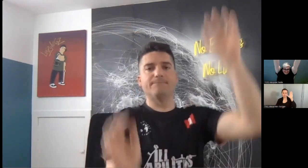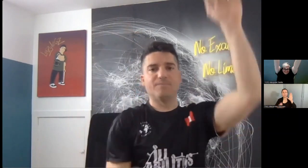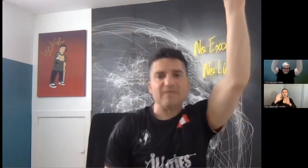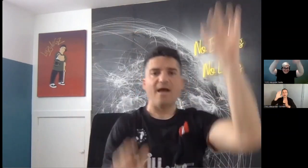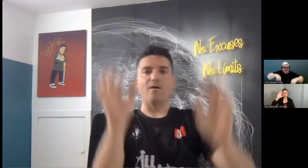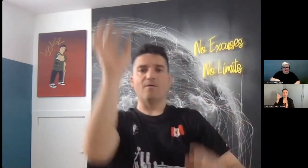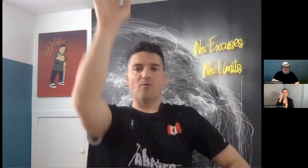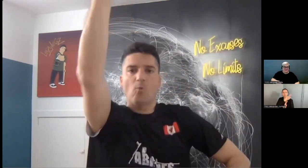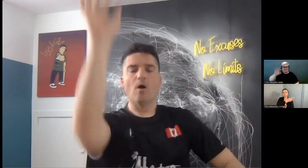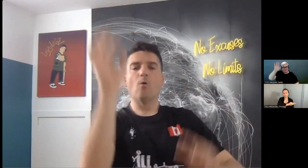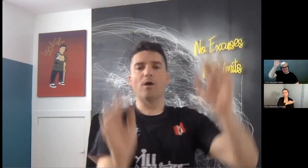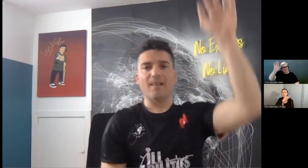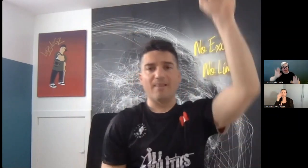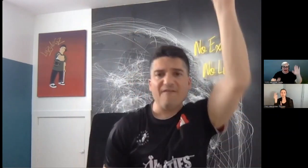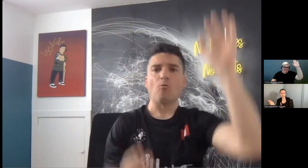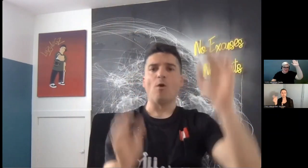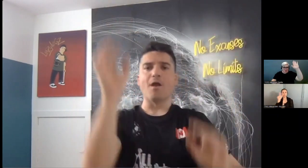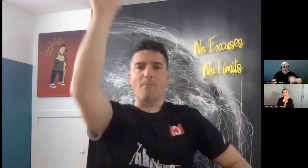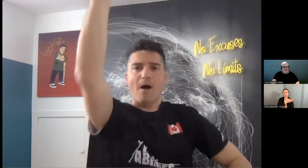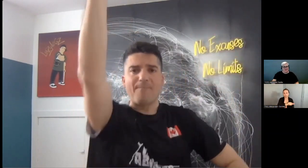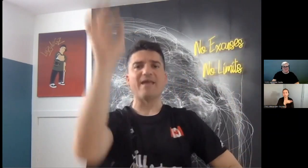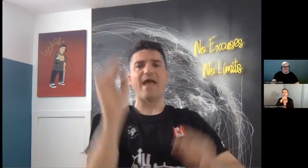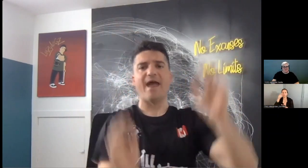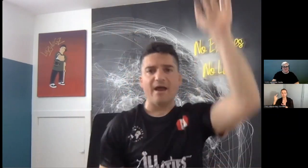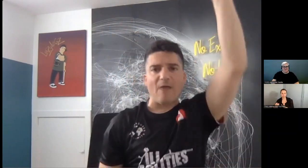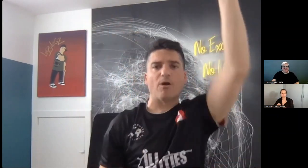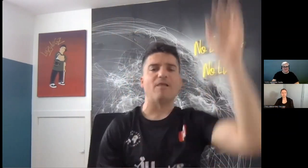up. We're gonna lift one